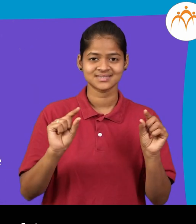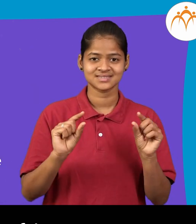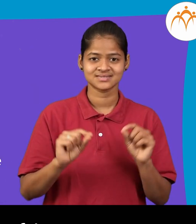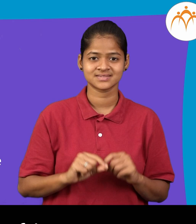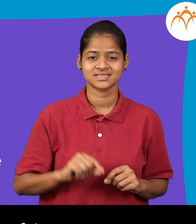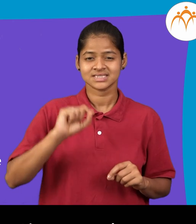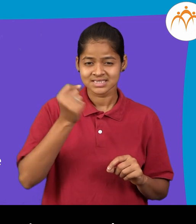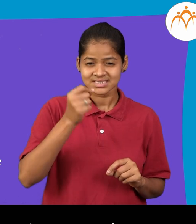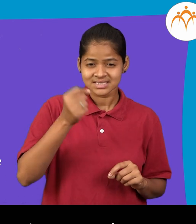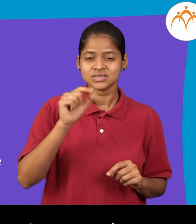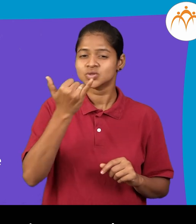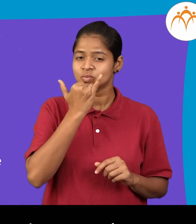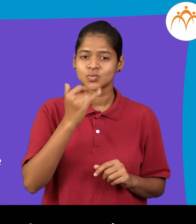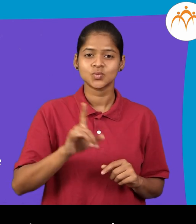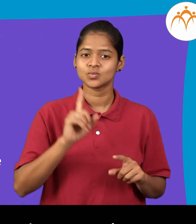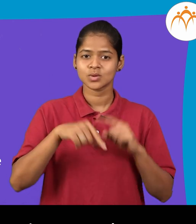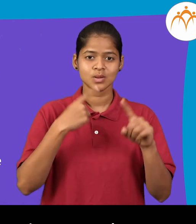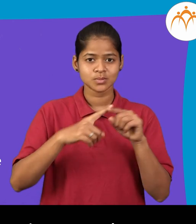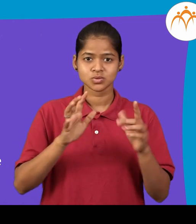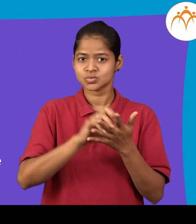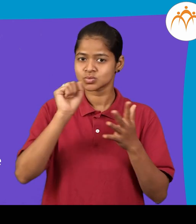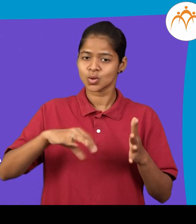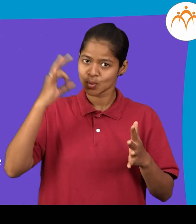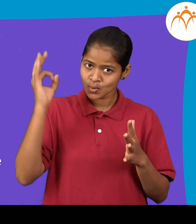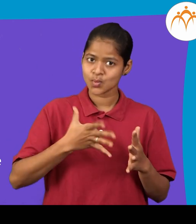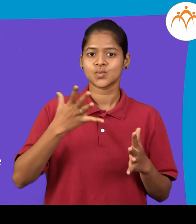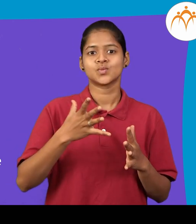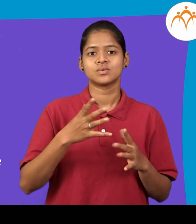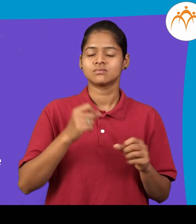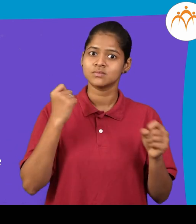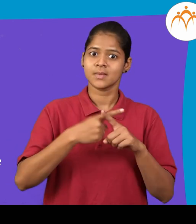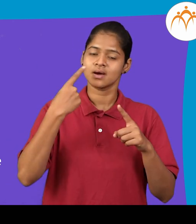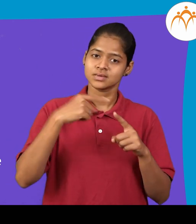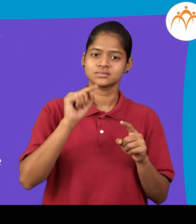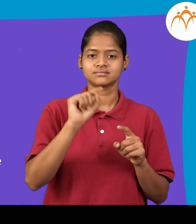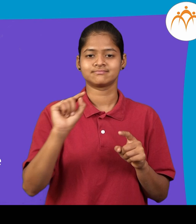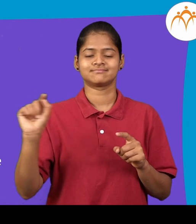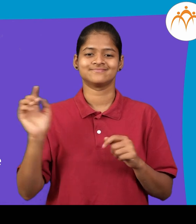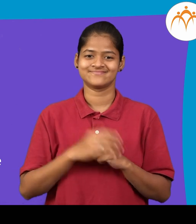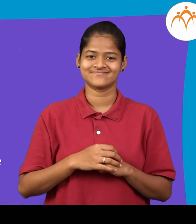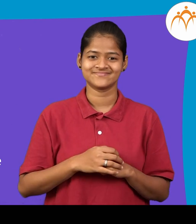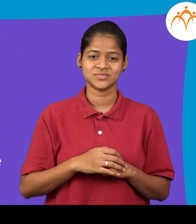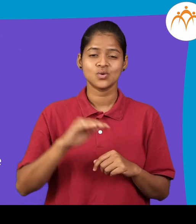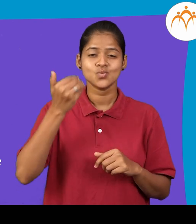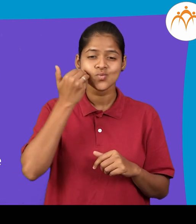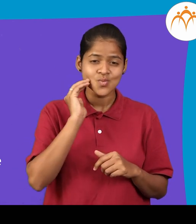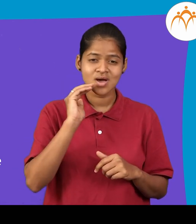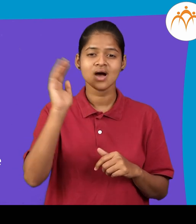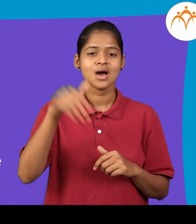Correct the punctuation marks in the following sentences. When did you